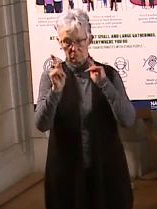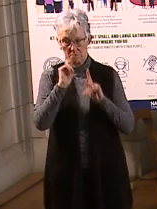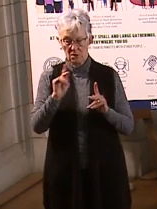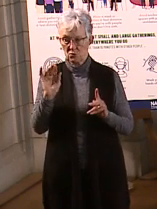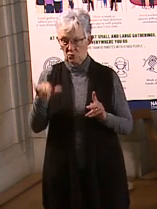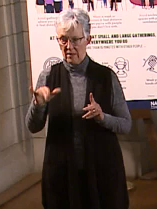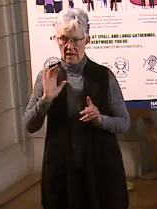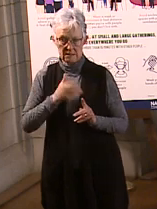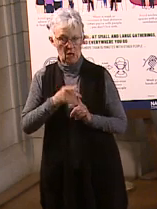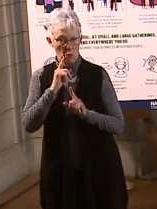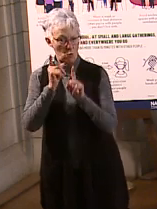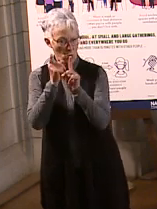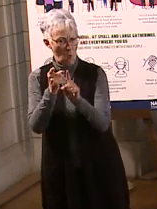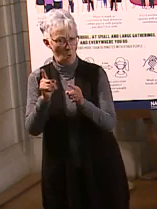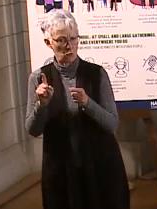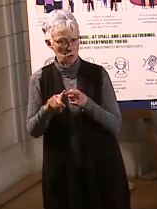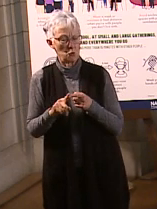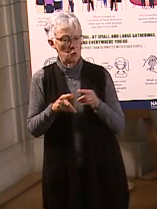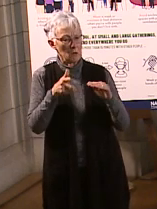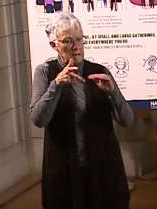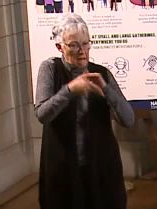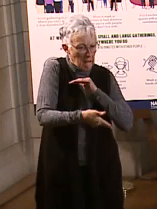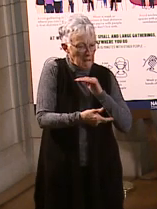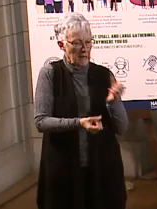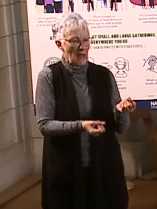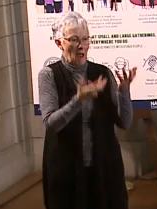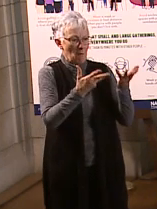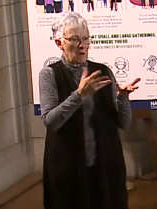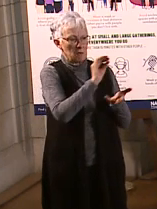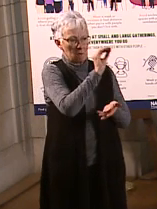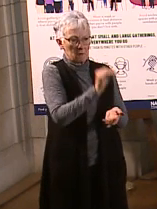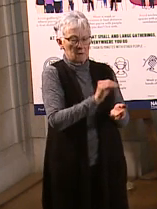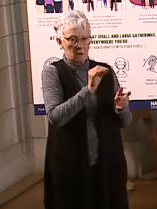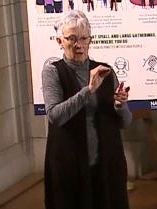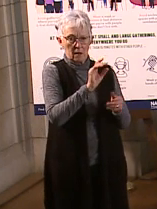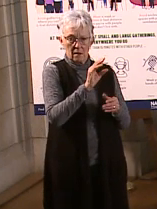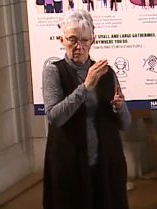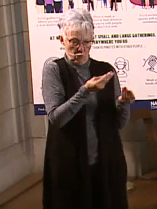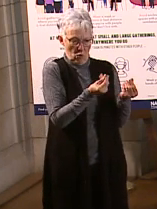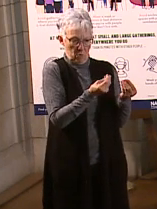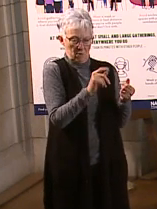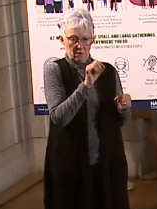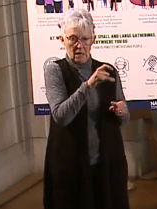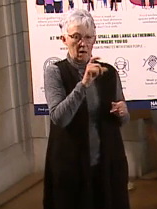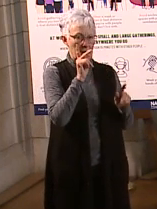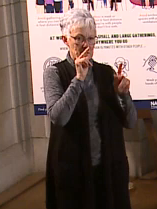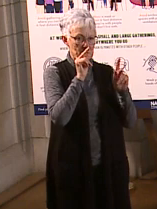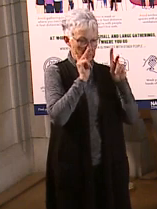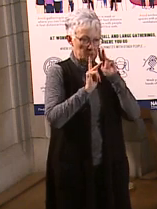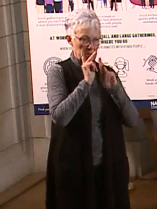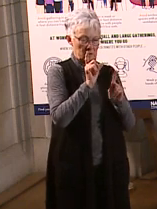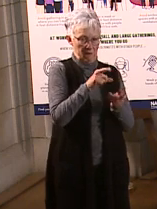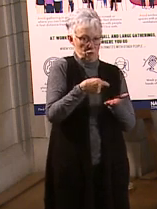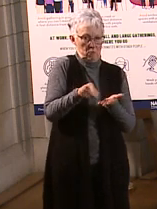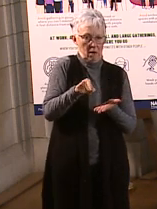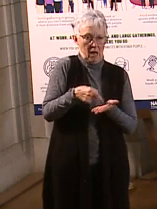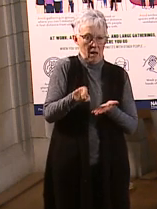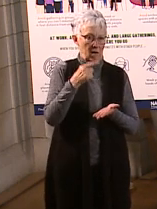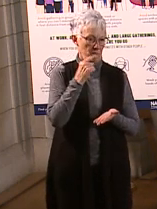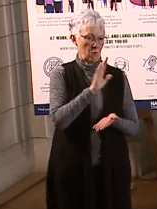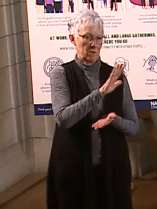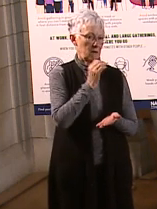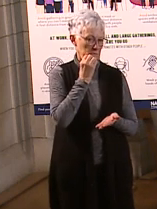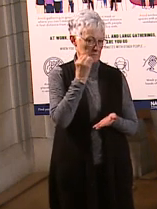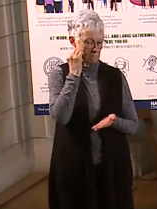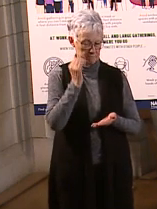relief here in the state. It's a great program, 1107. And so we've got our tax commissioner, Tony Fulton, who's going to come up and talk